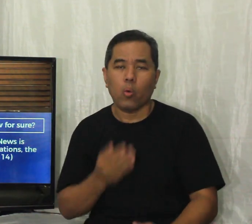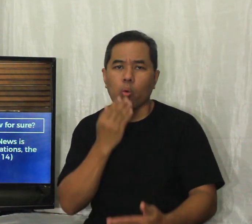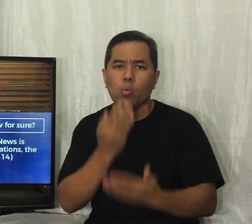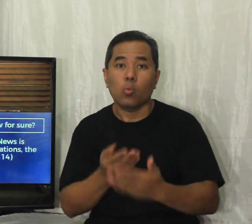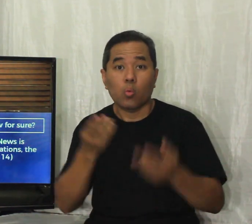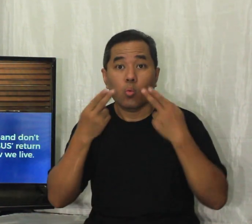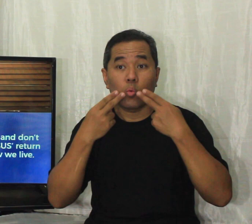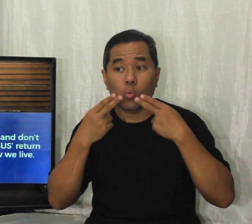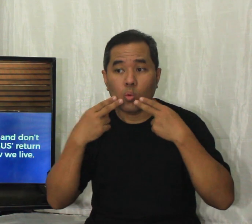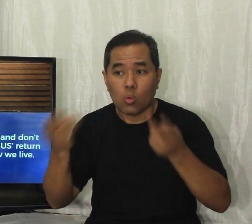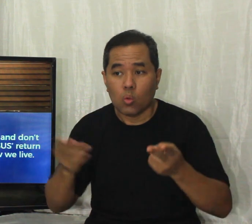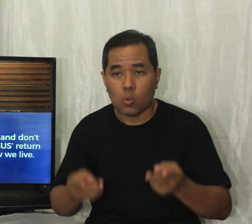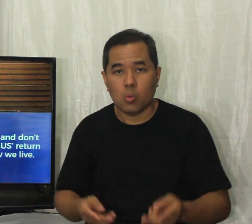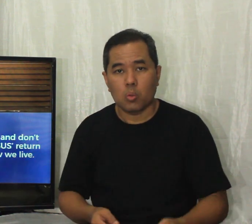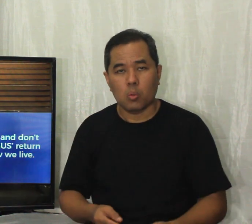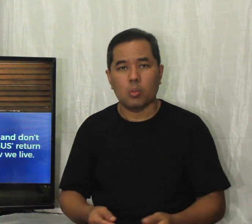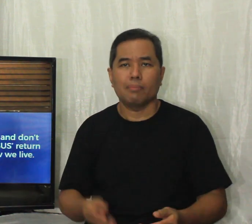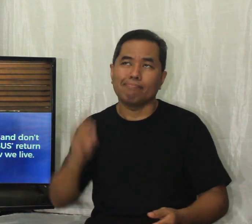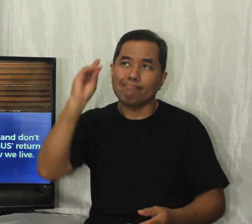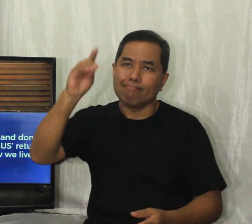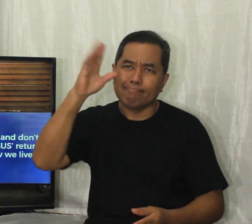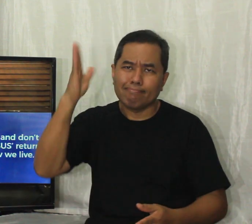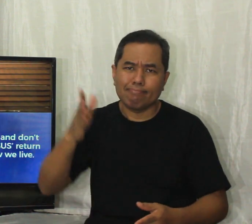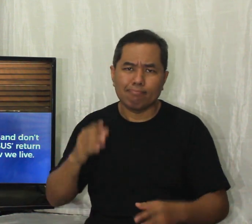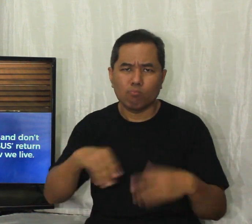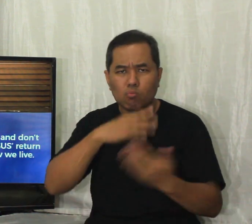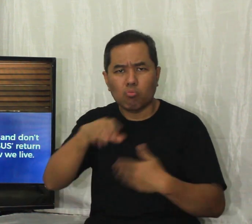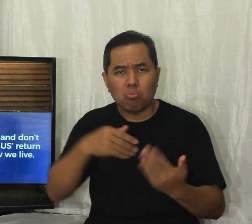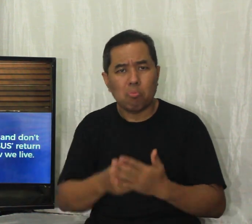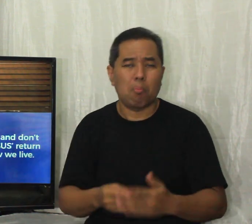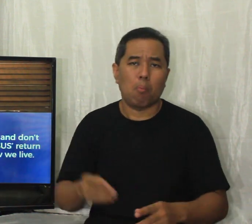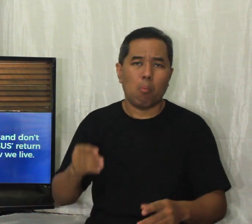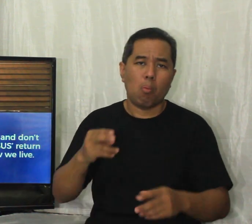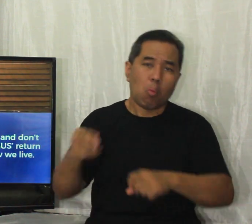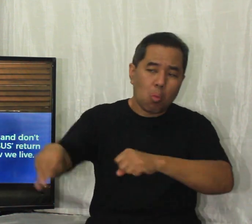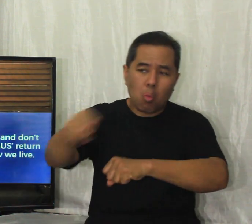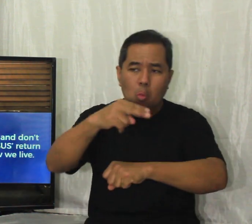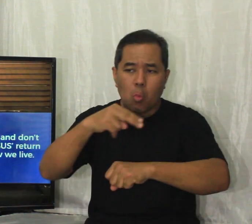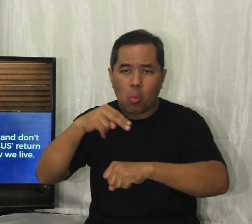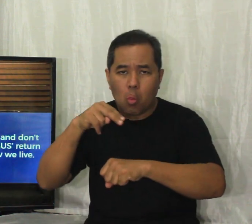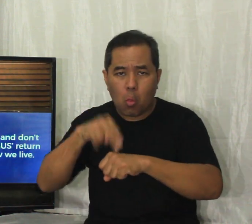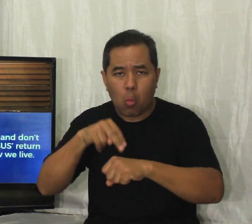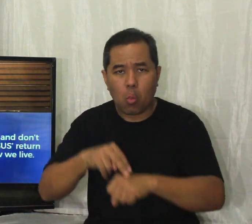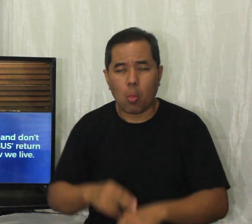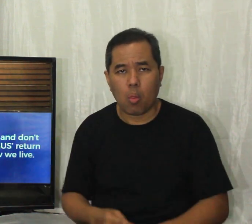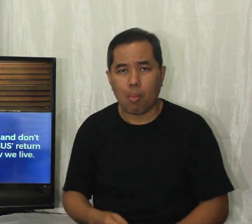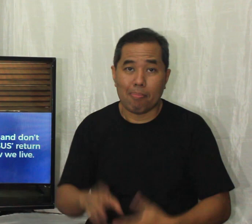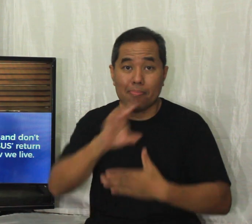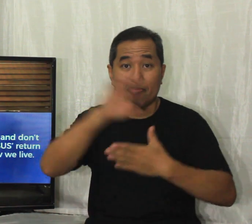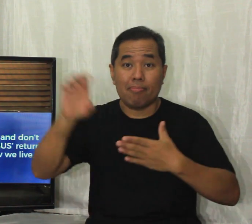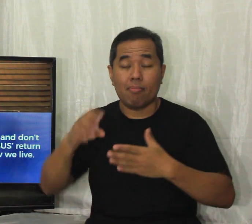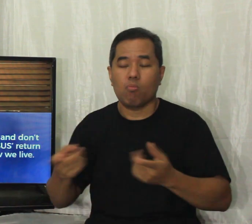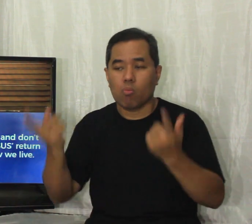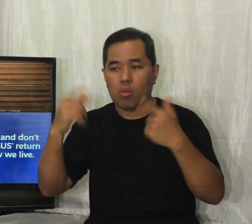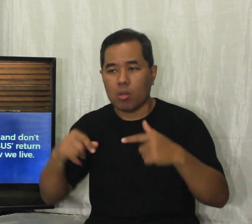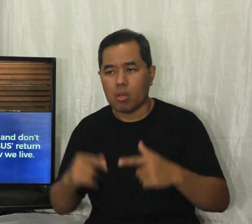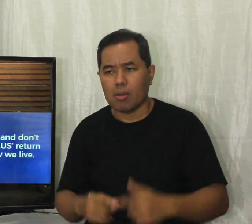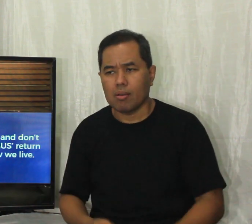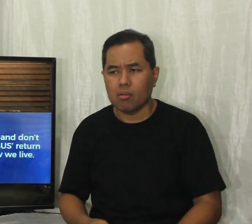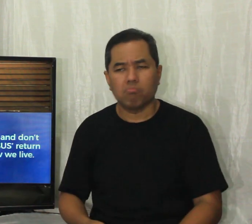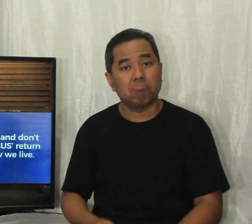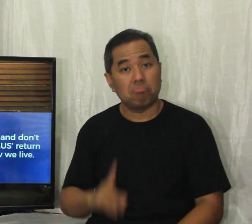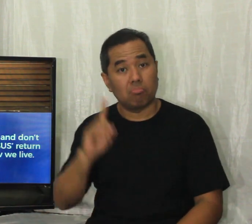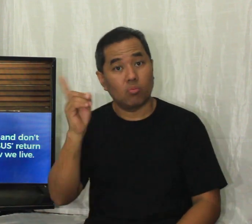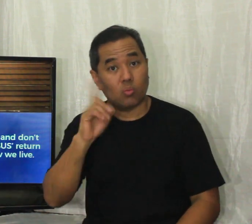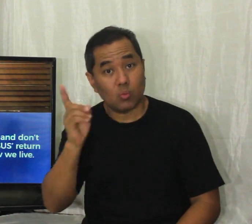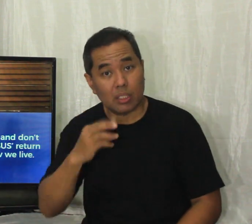we know and don't know about Jesus' return influences how we live. So what should we do? Knowing these things